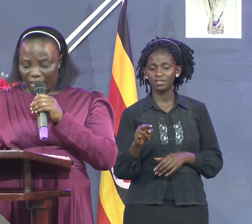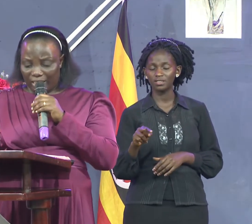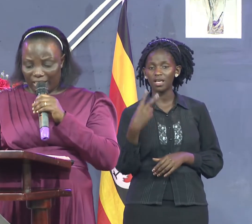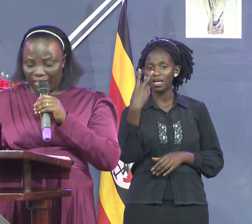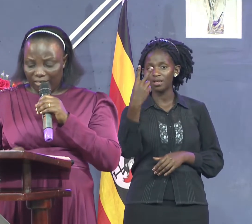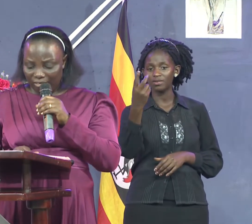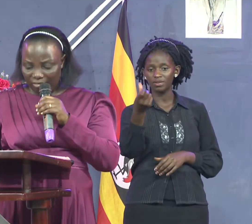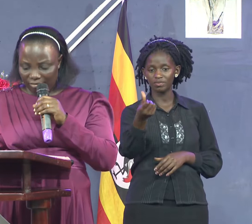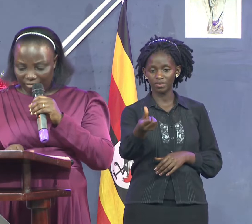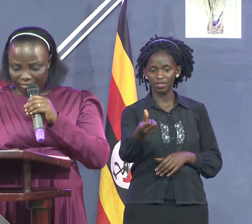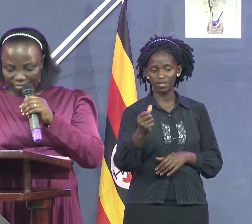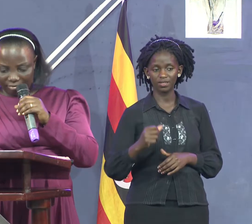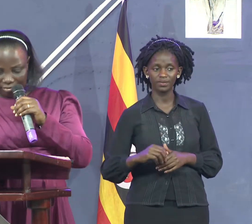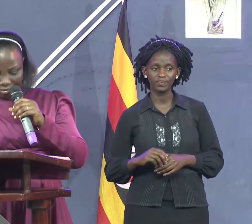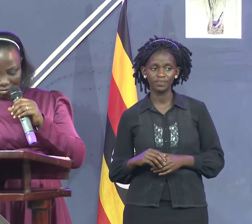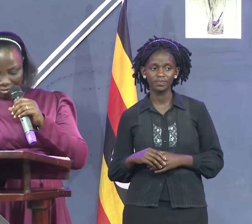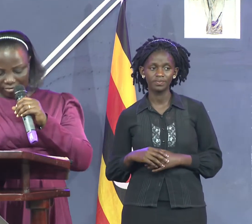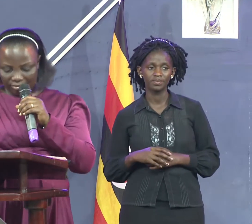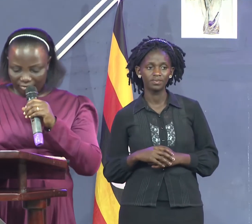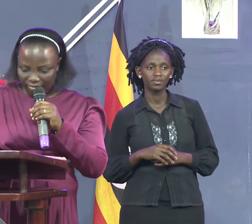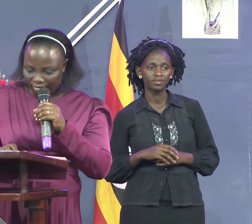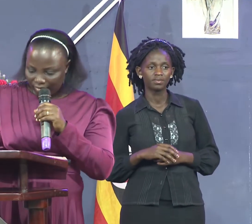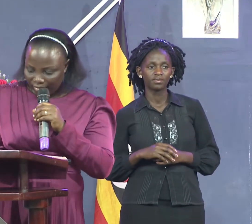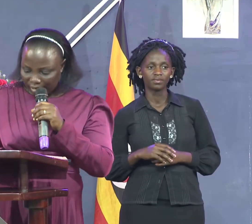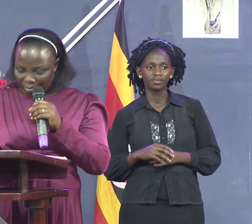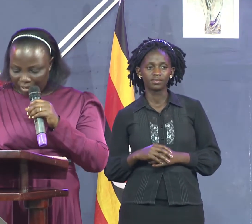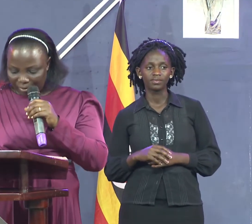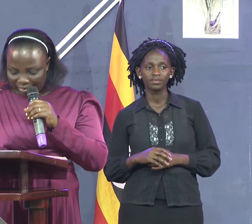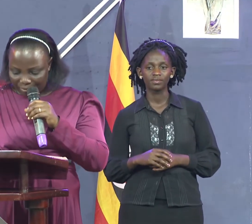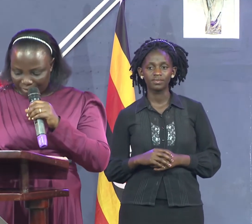31 from verses 26.